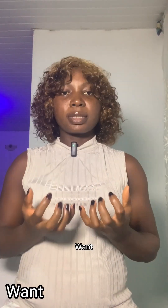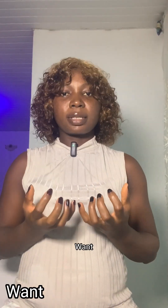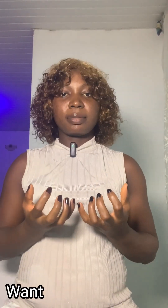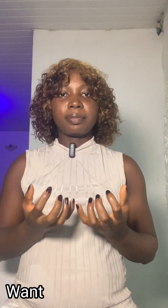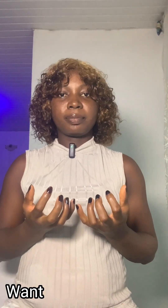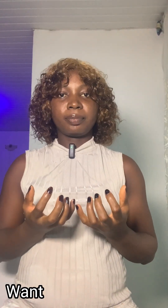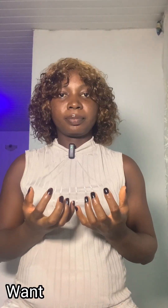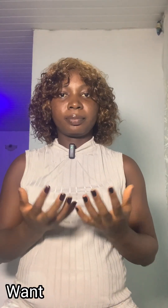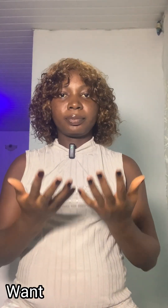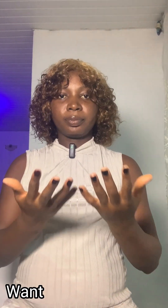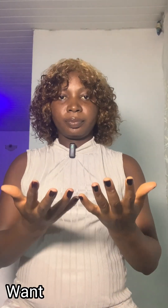Want,